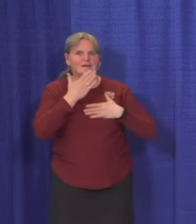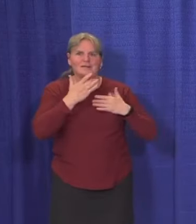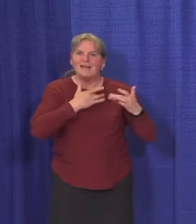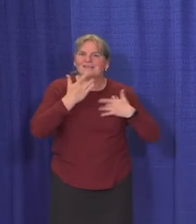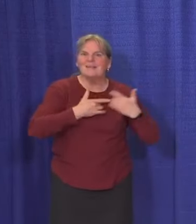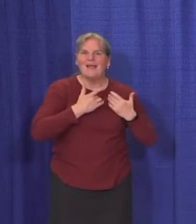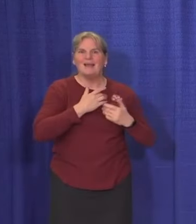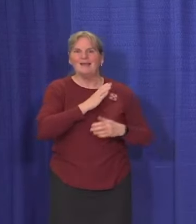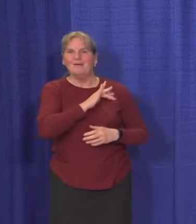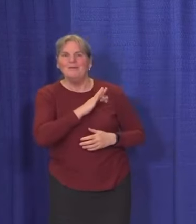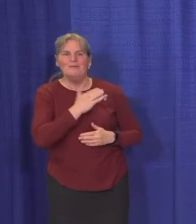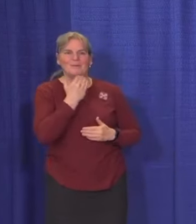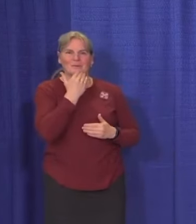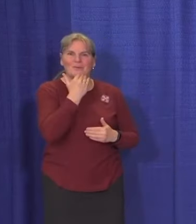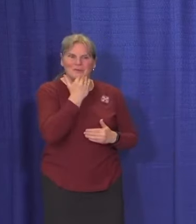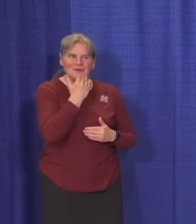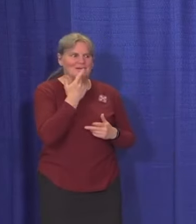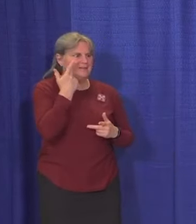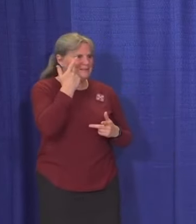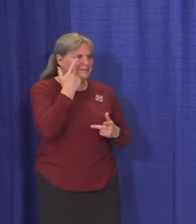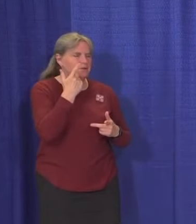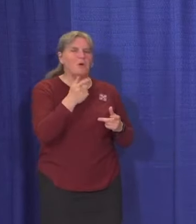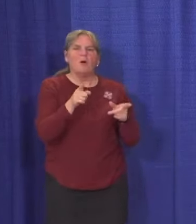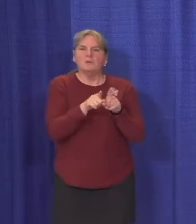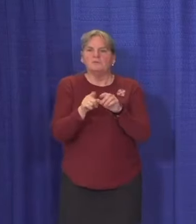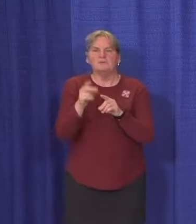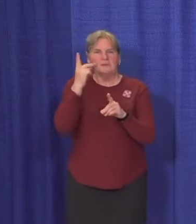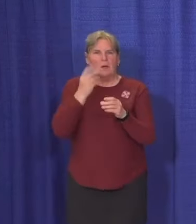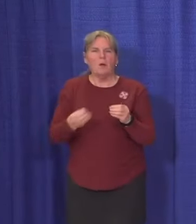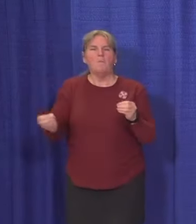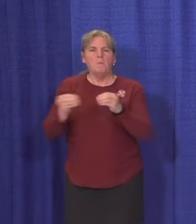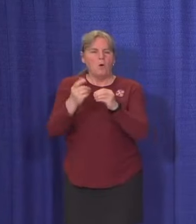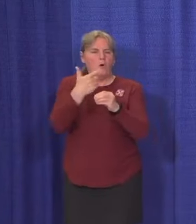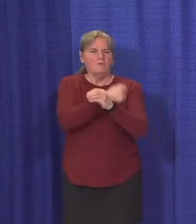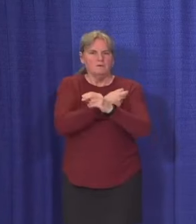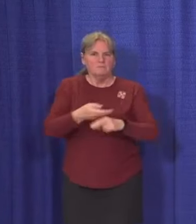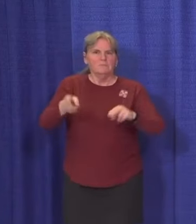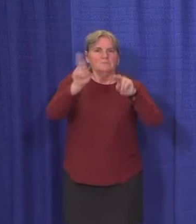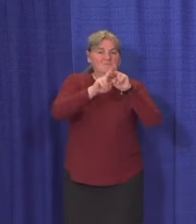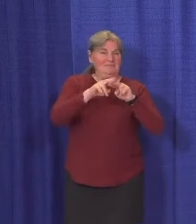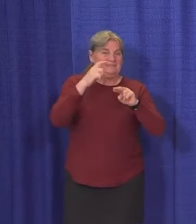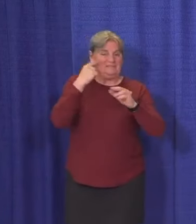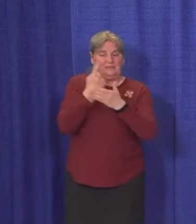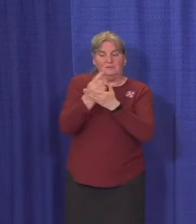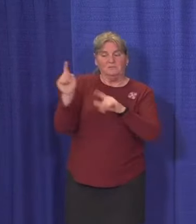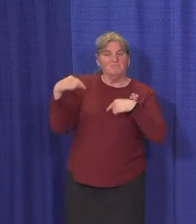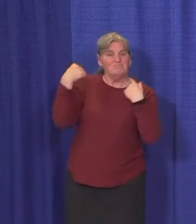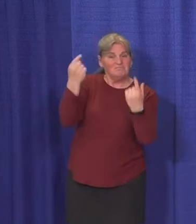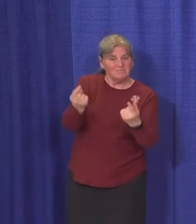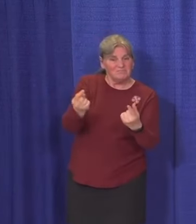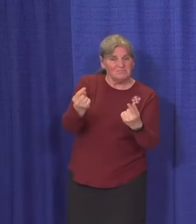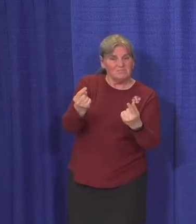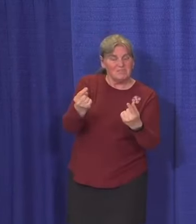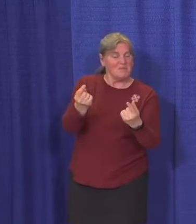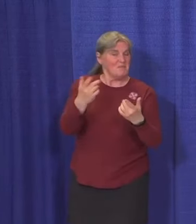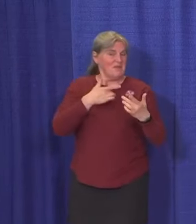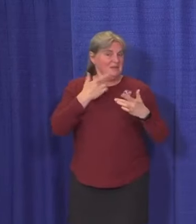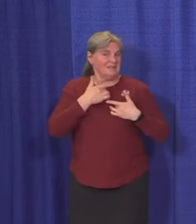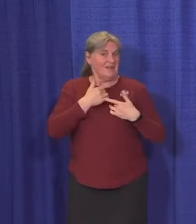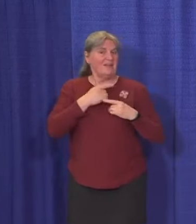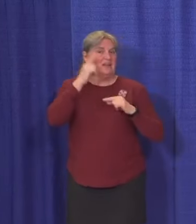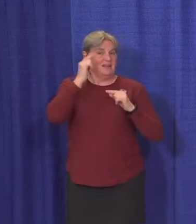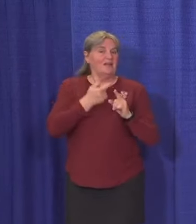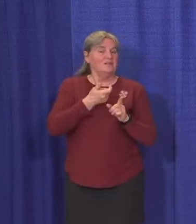see that spike in our uptake for immunization that the minister described. If we keep this up, Yukoners, we